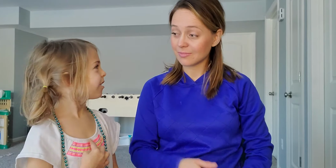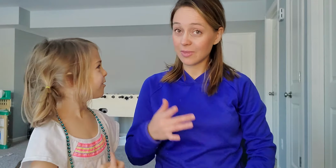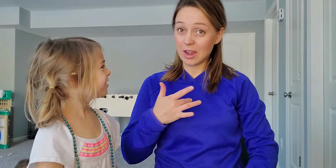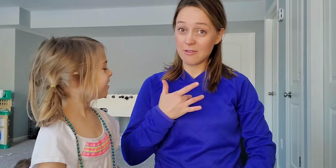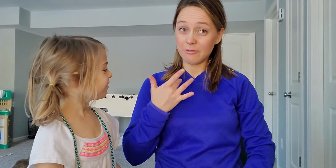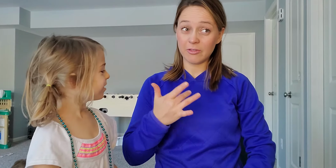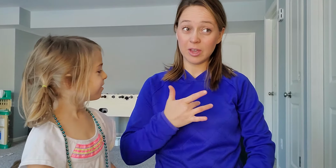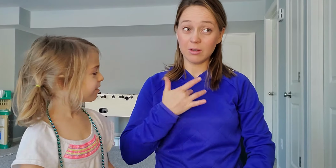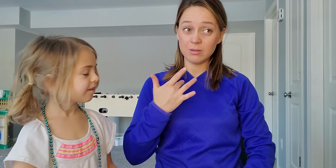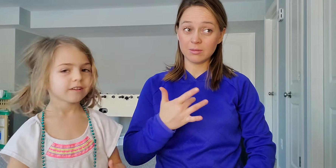Mm-hmm. Feel.